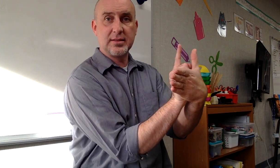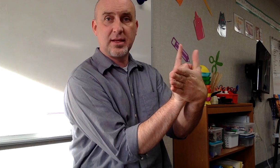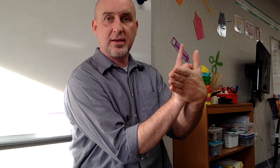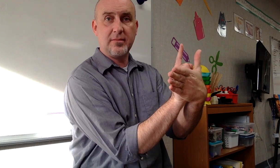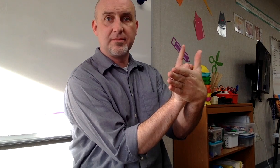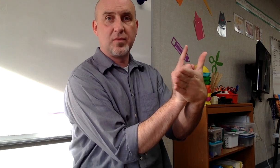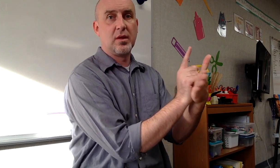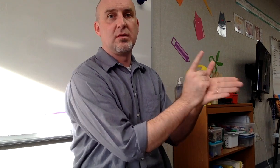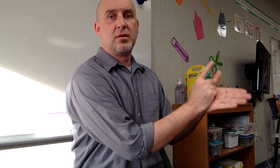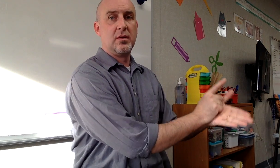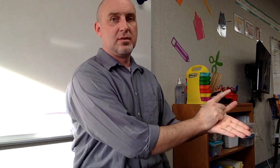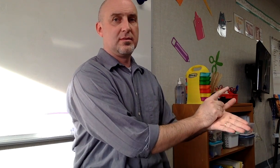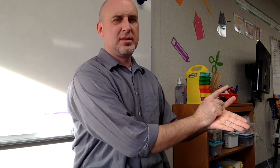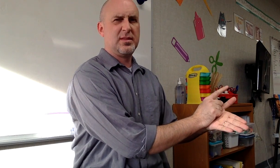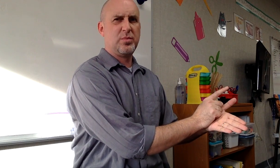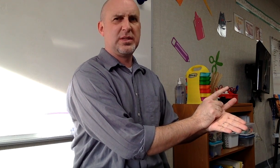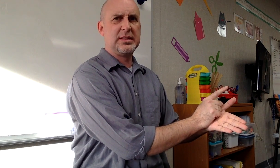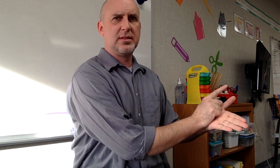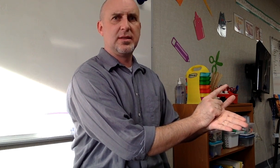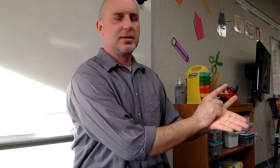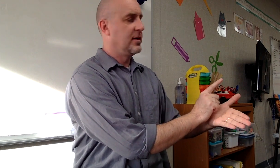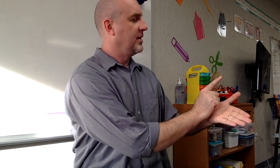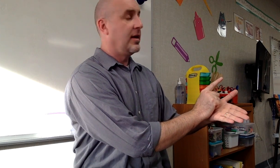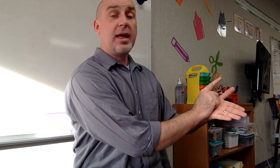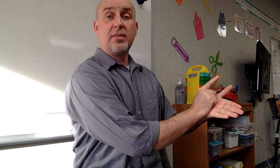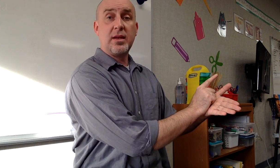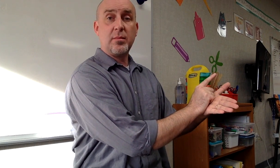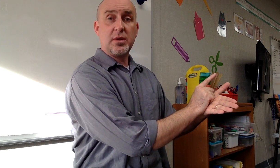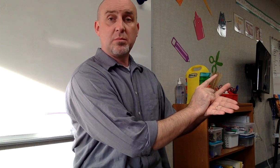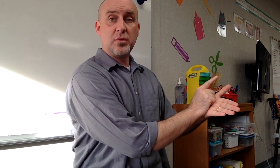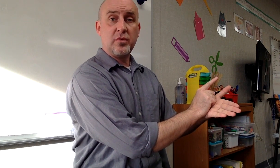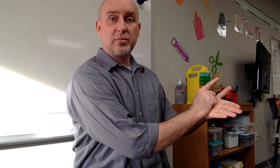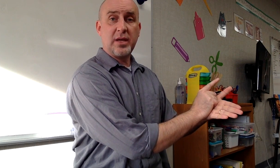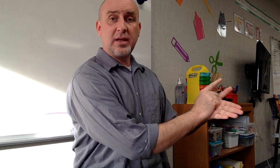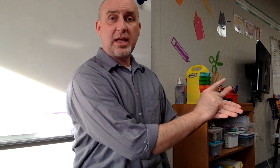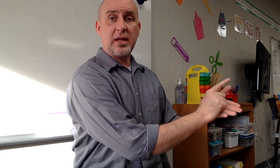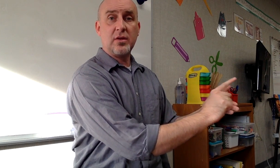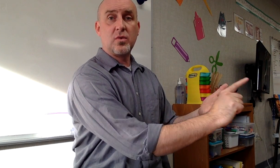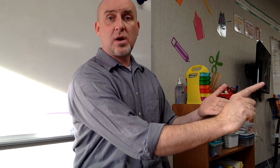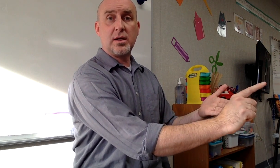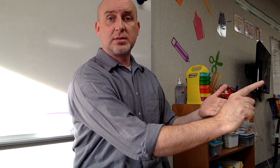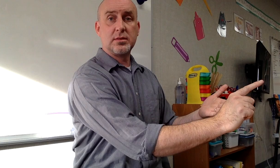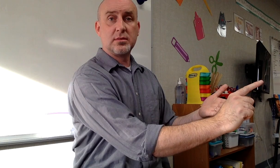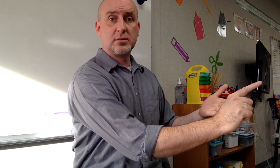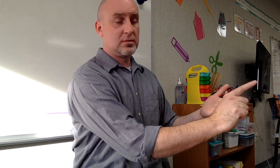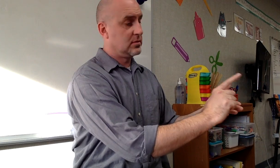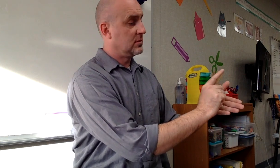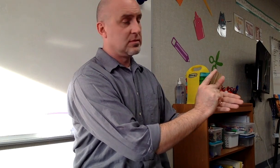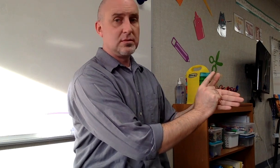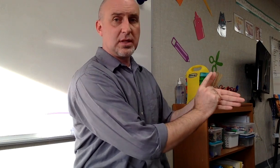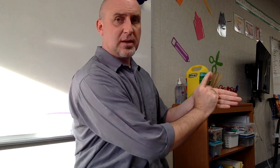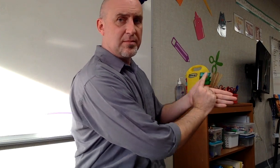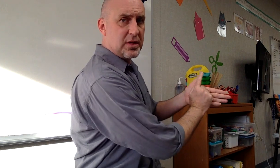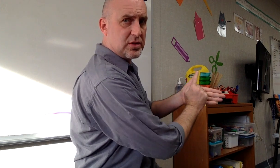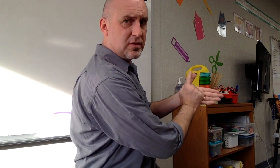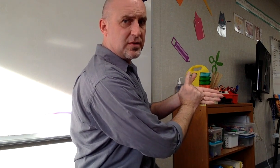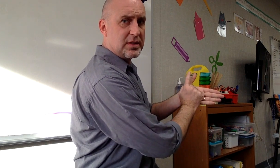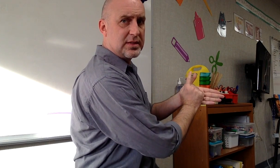Okay. That's pretty silly. And then I'm going to move my hand across. Okay, I'm not sure if we can see